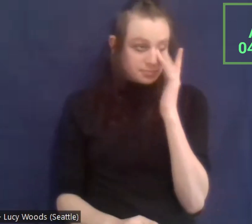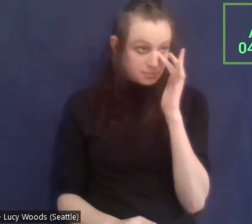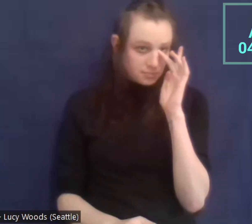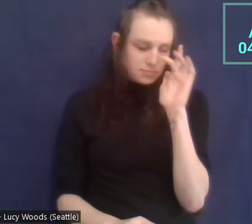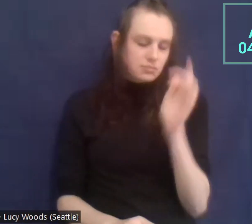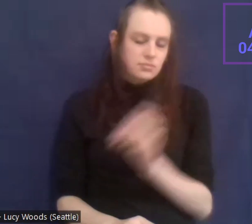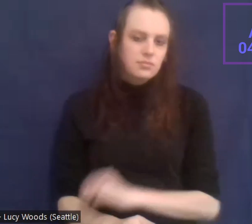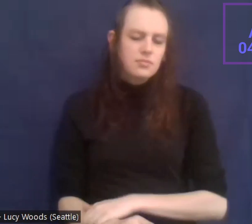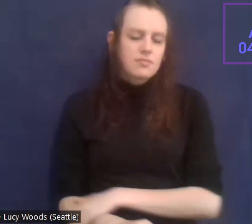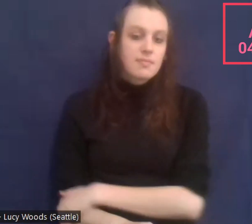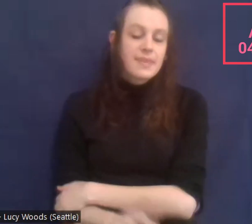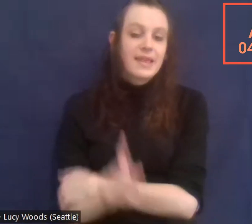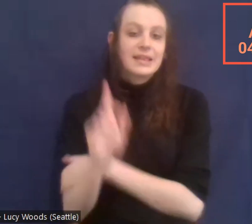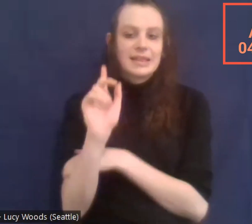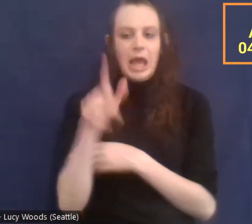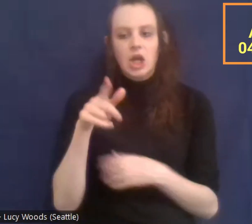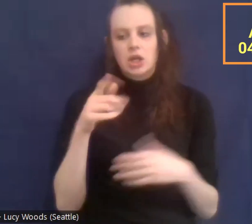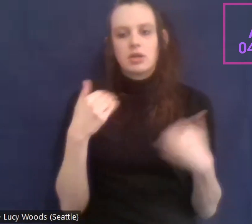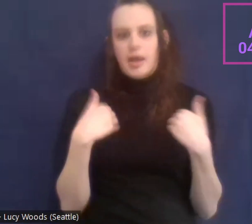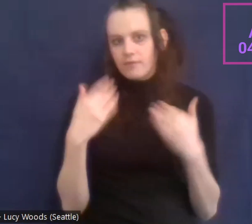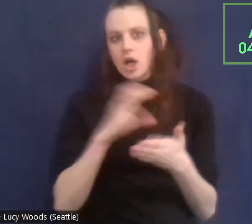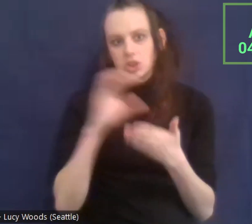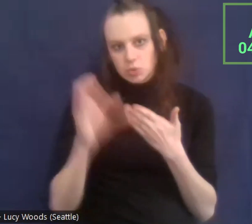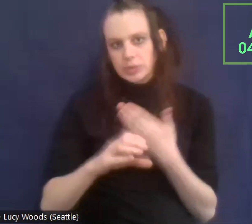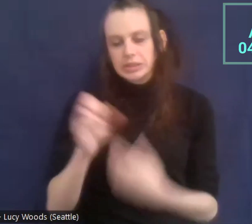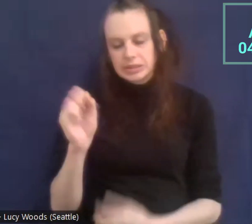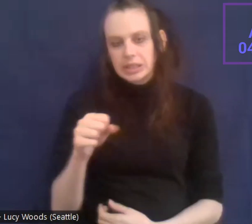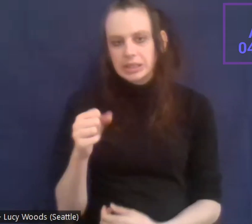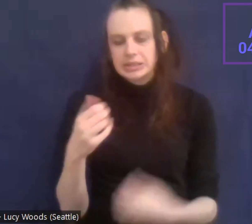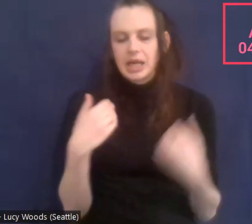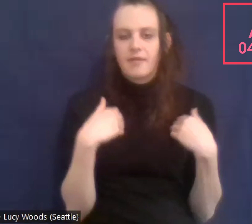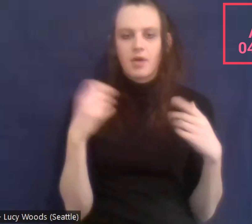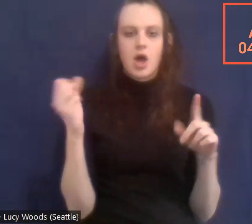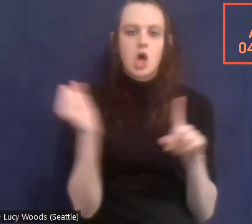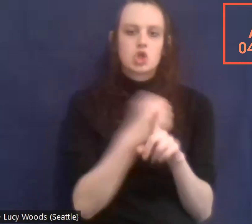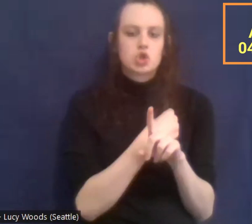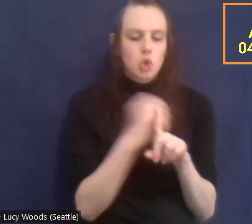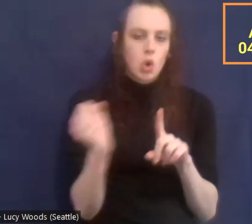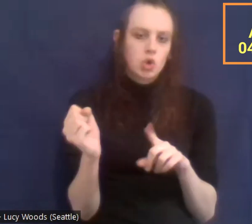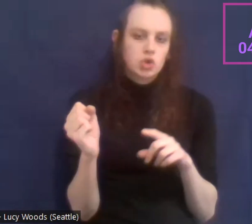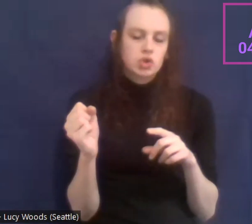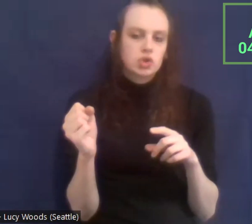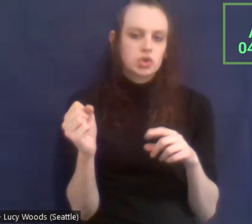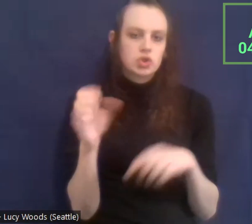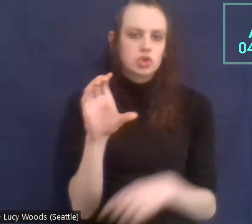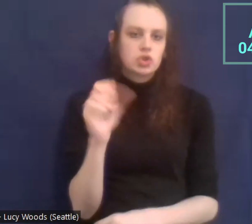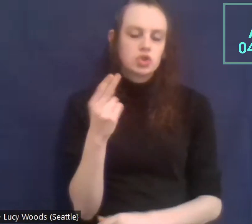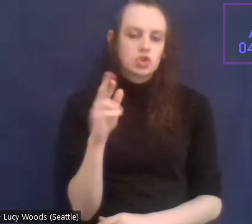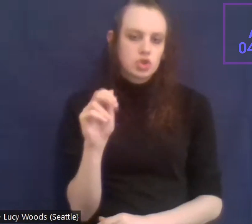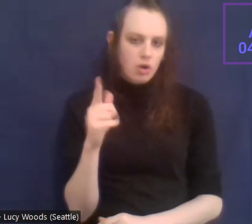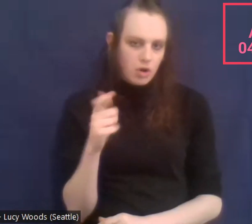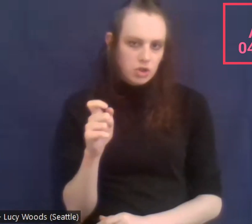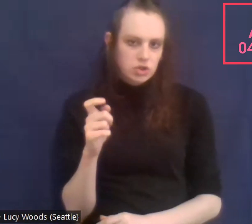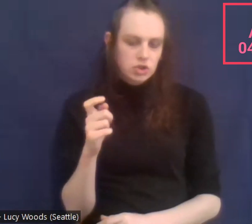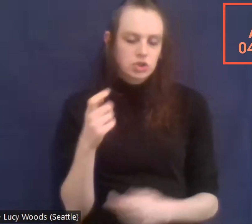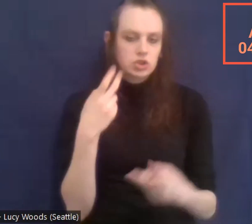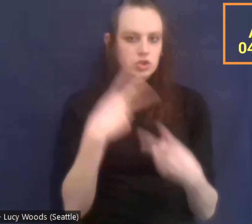me, um, you know, via assault charges and stuff, and I would find myself incarcerated. Um,